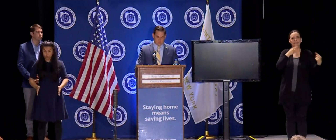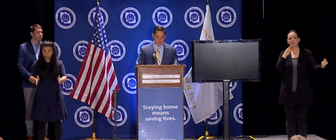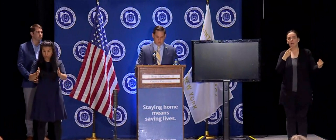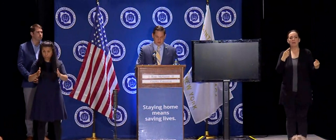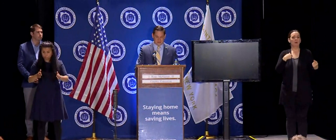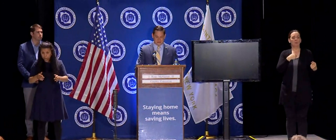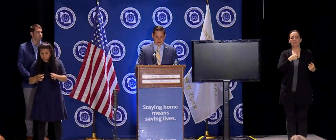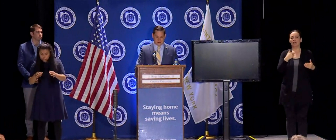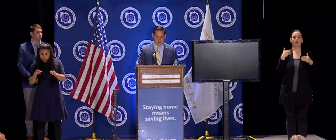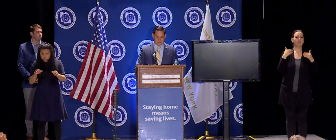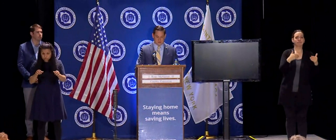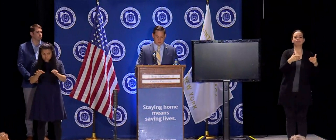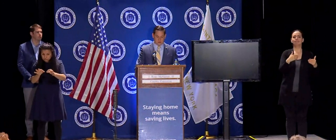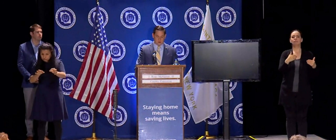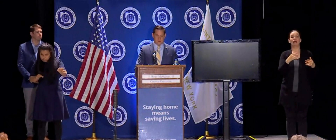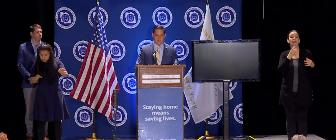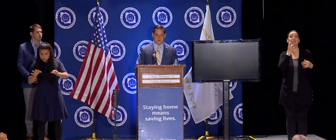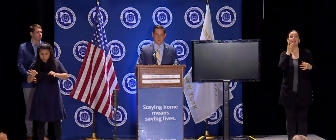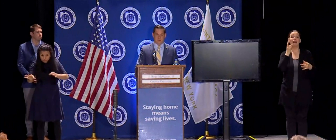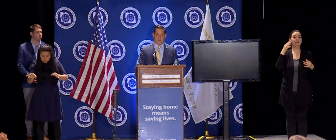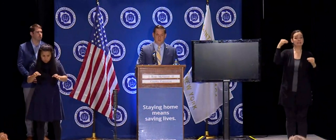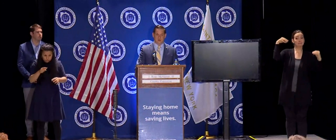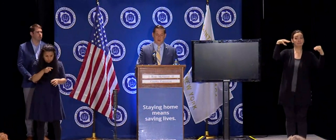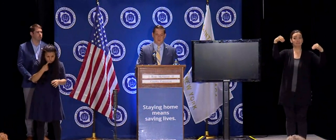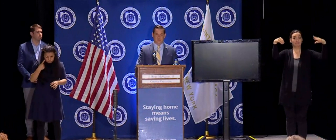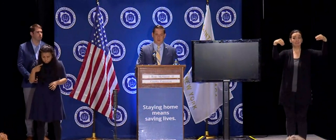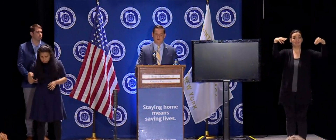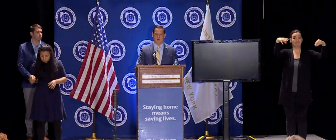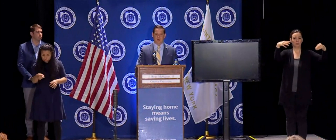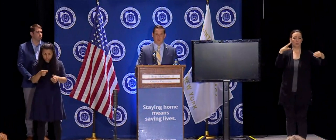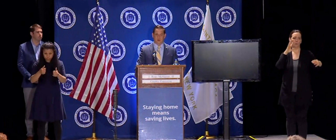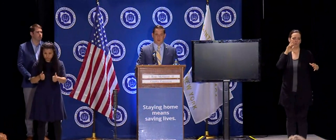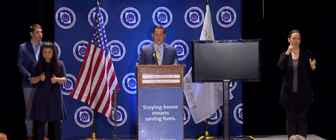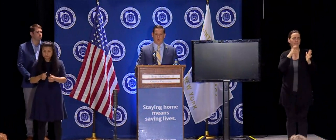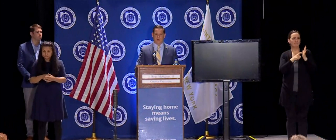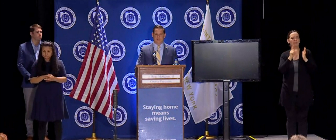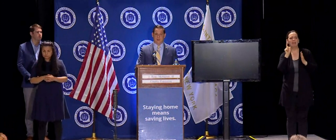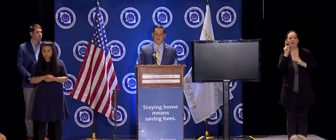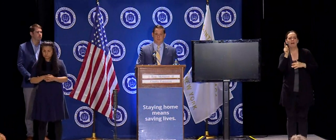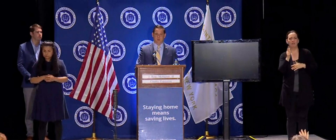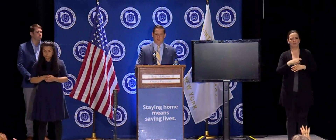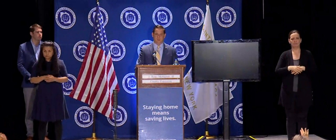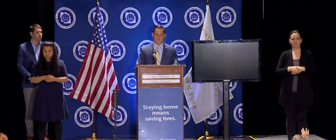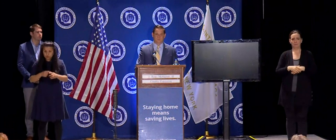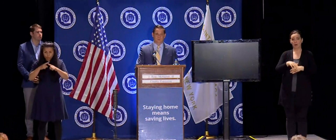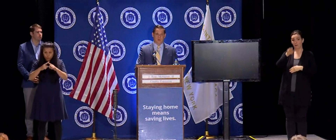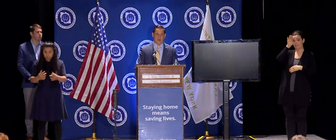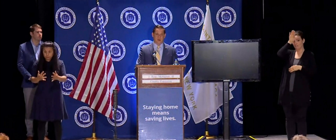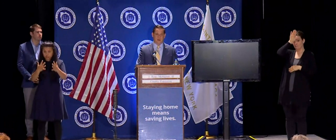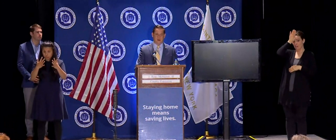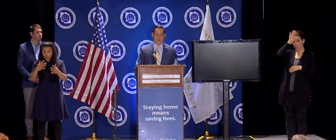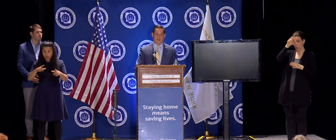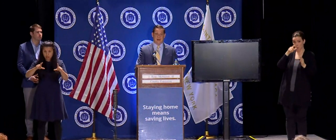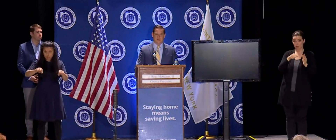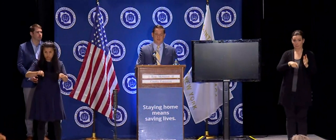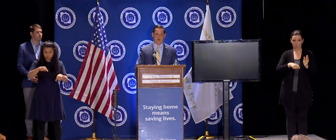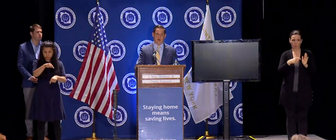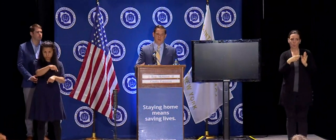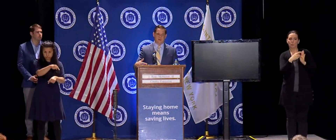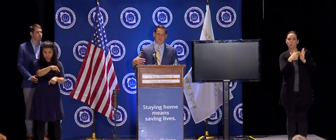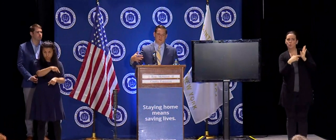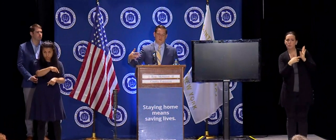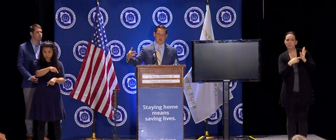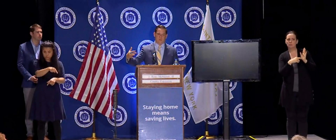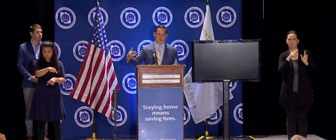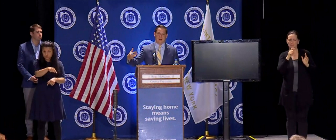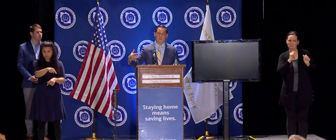So related to that, certainly there is a very strict fire ordinance on this building, and that actually